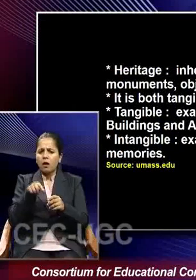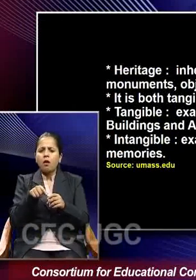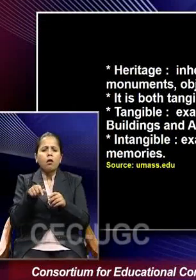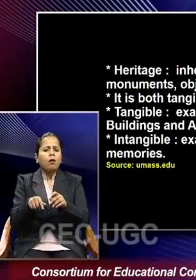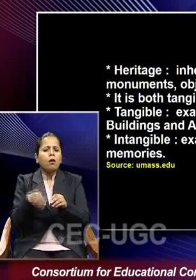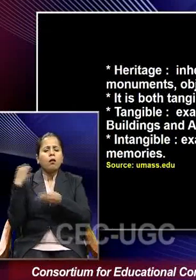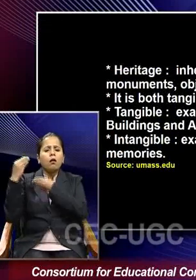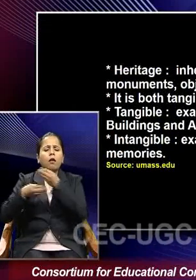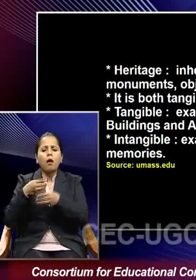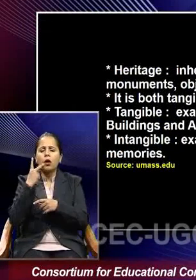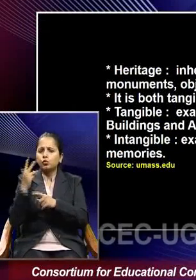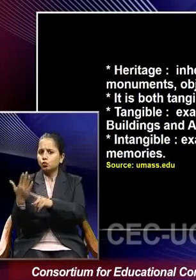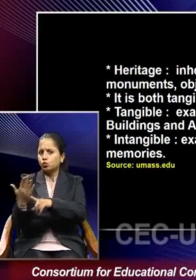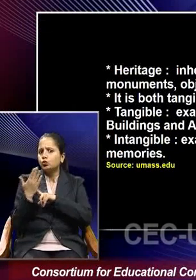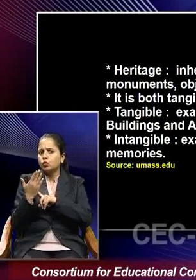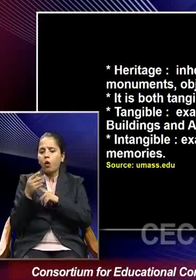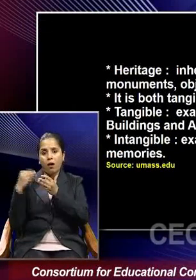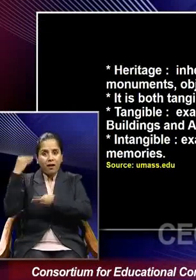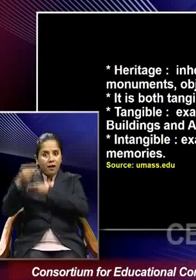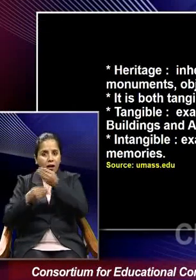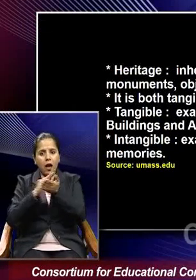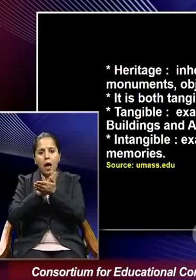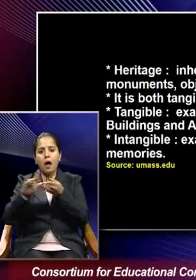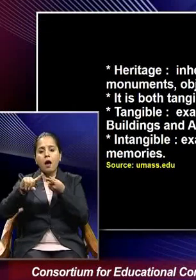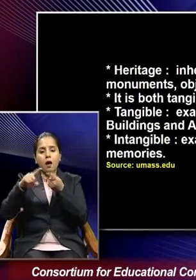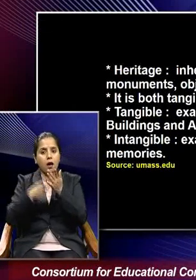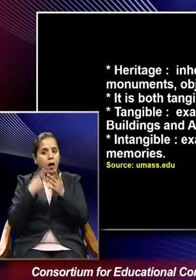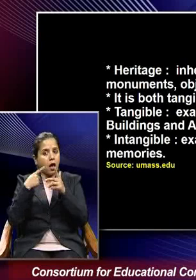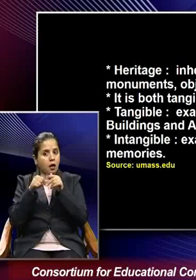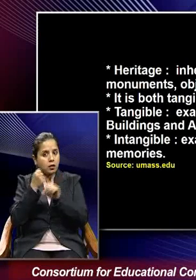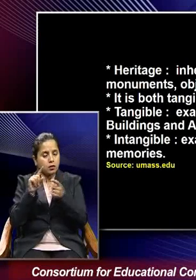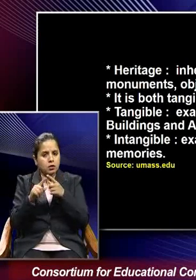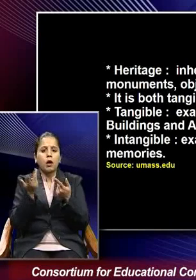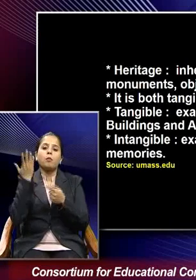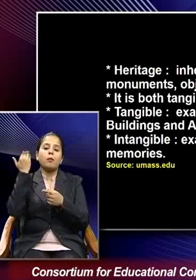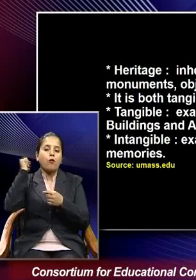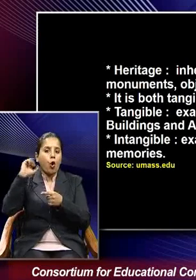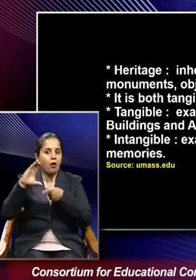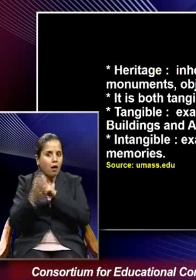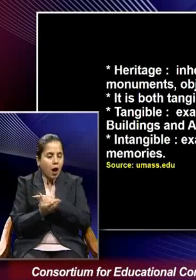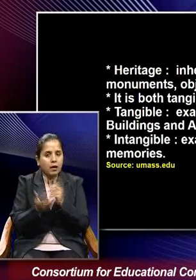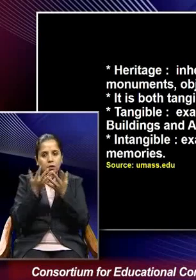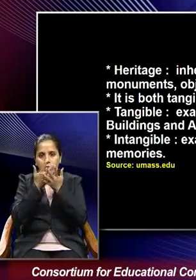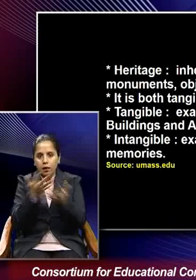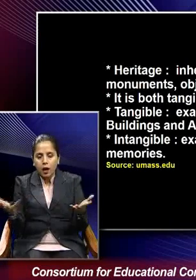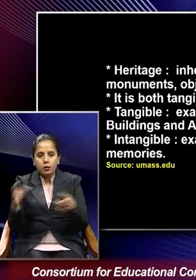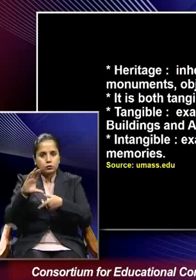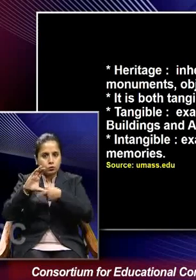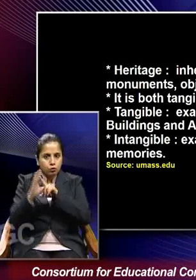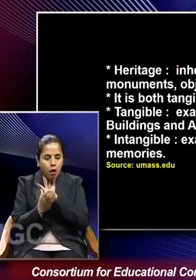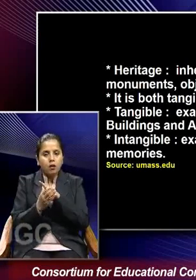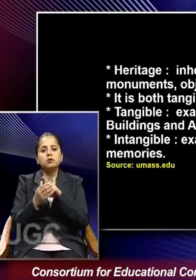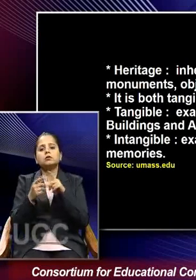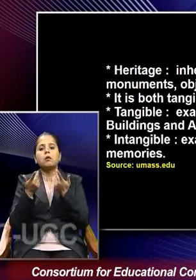it signifies inherited traditions, monuments, objects and cultures.